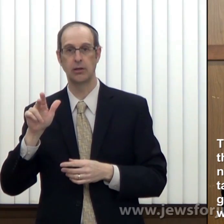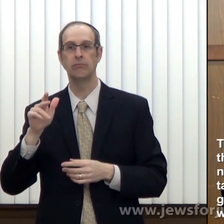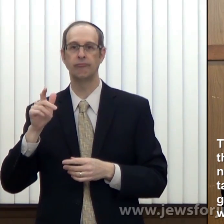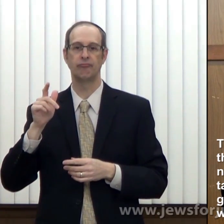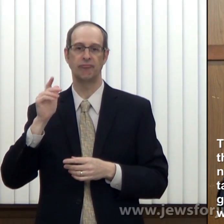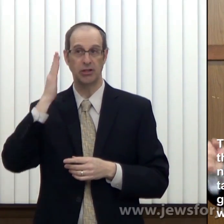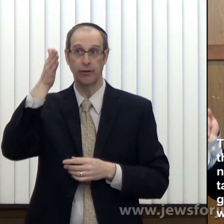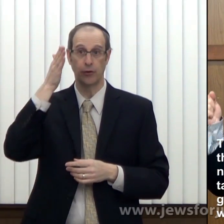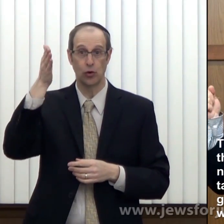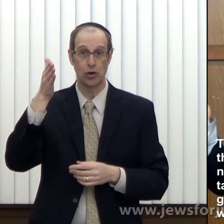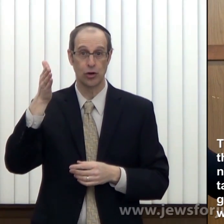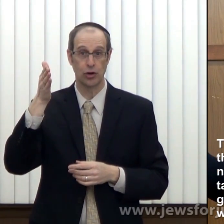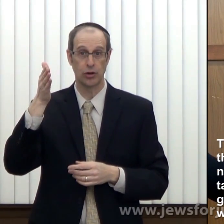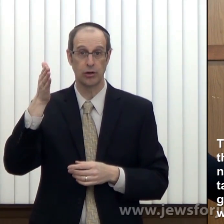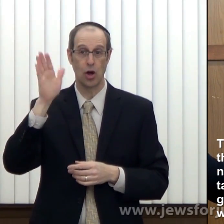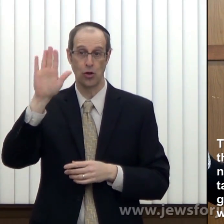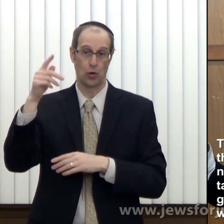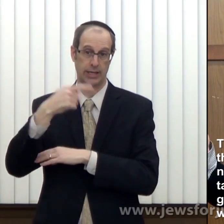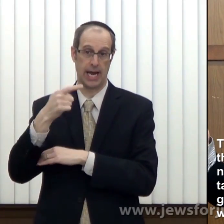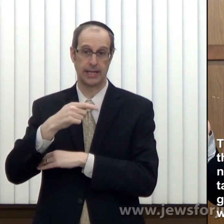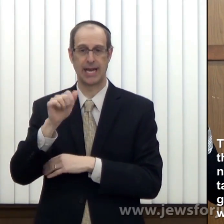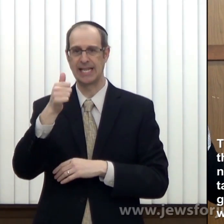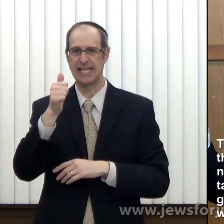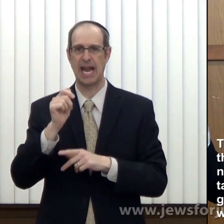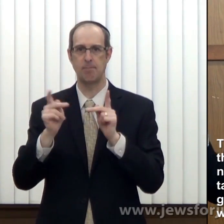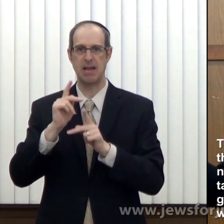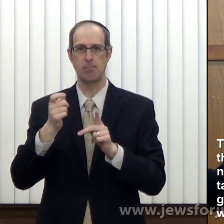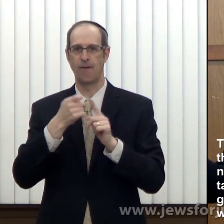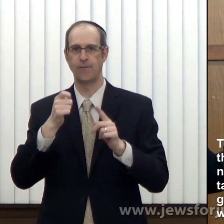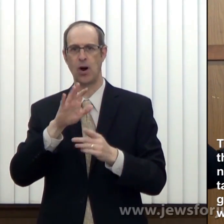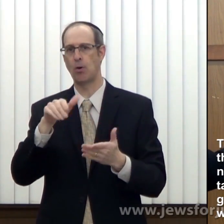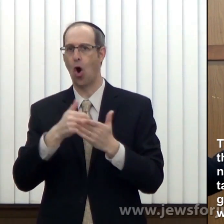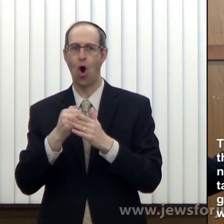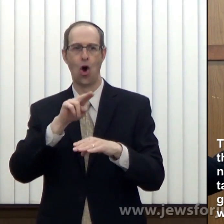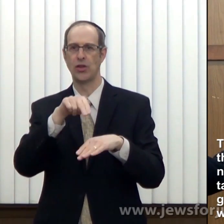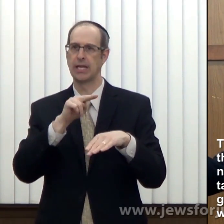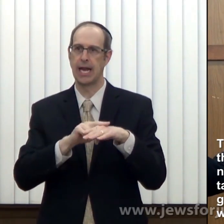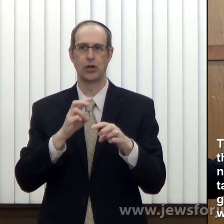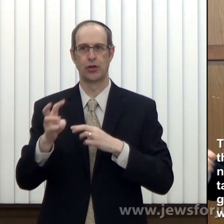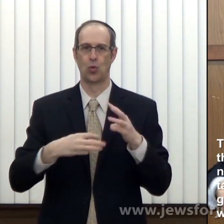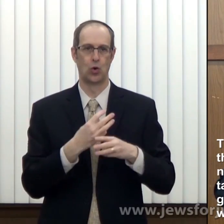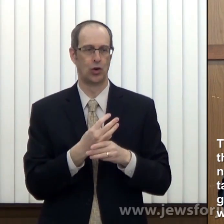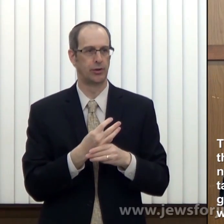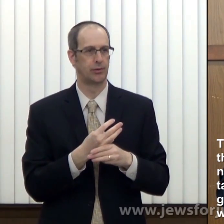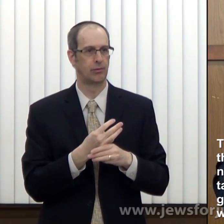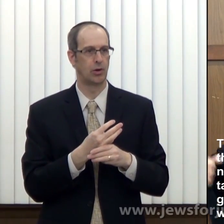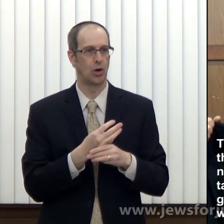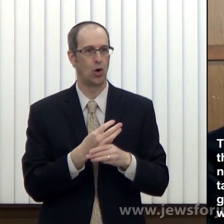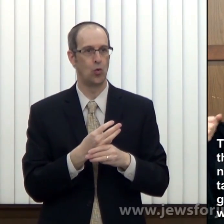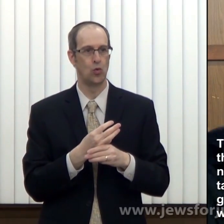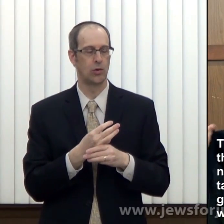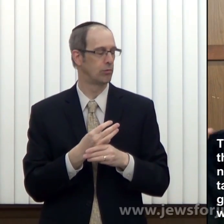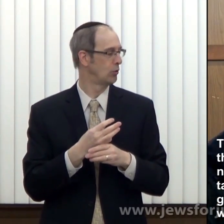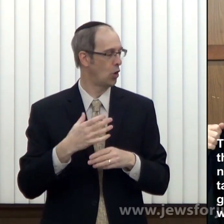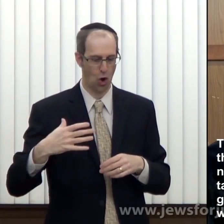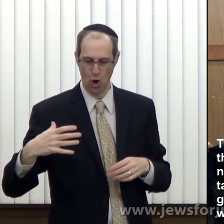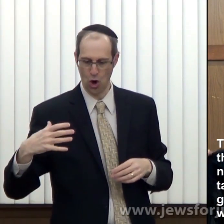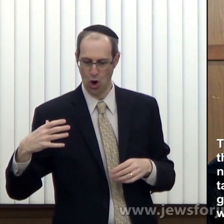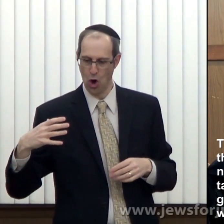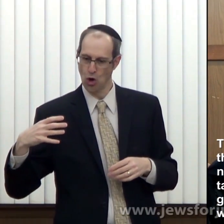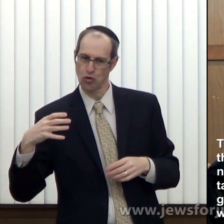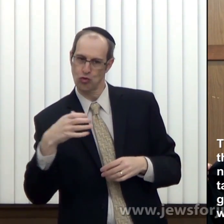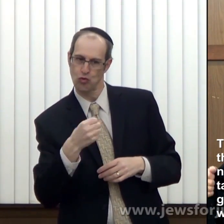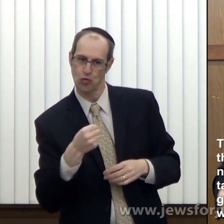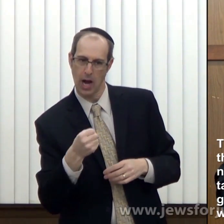days, 10 people from every nation in the world will grab hold of a